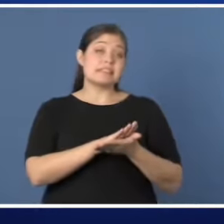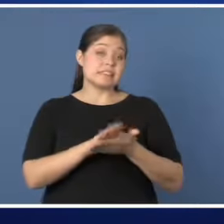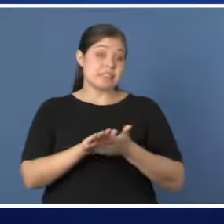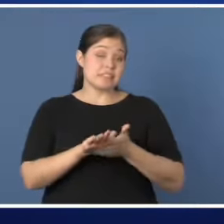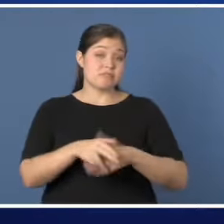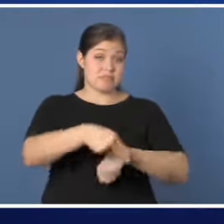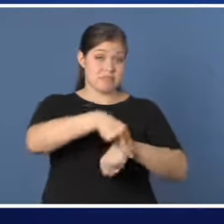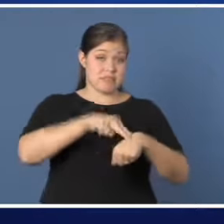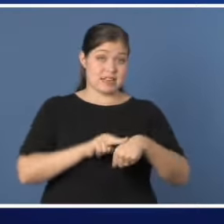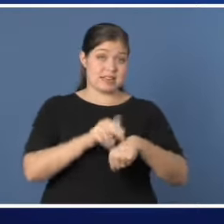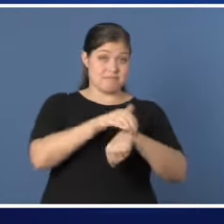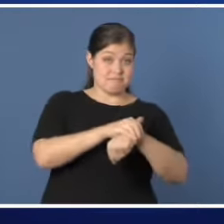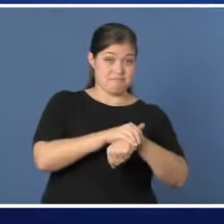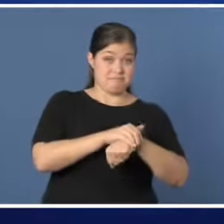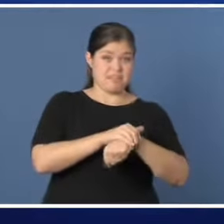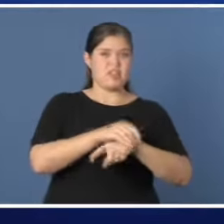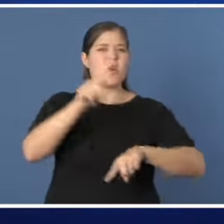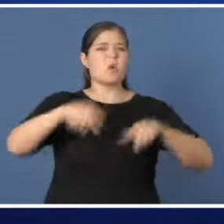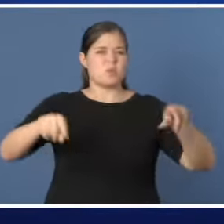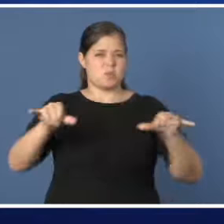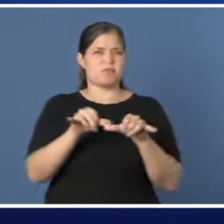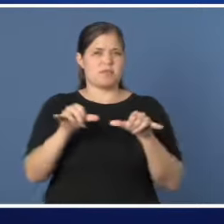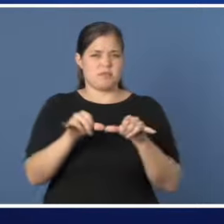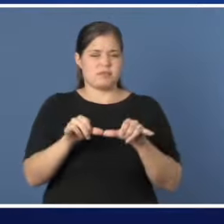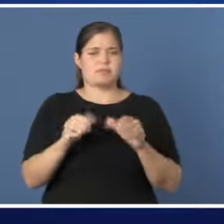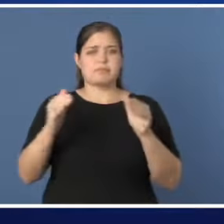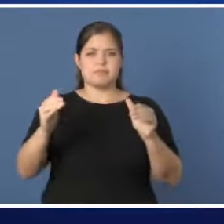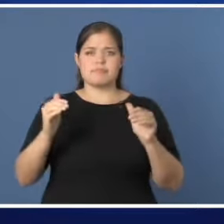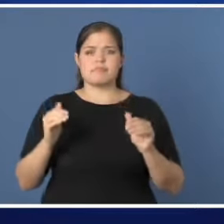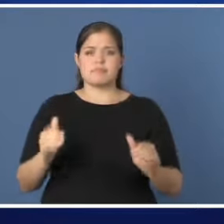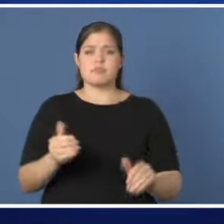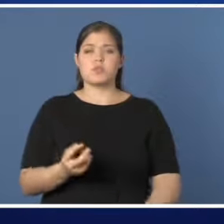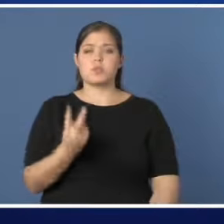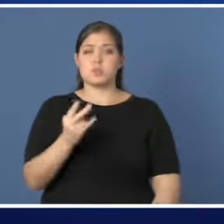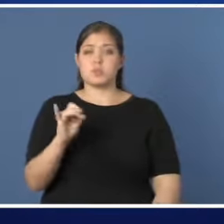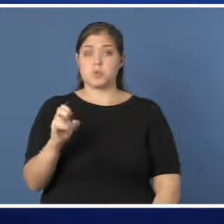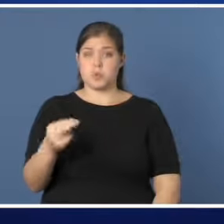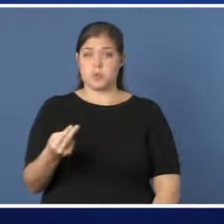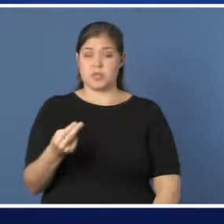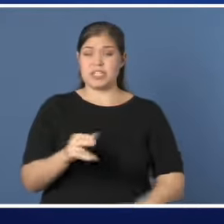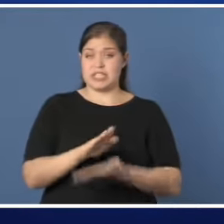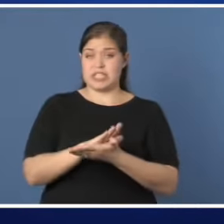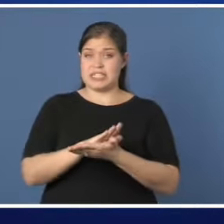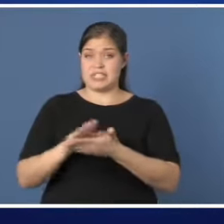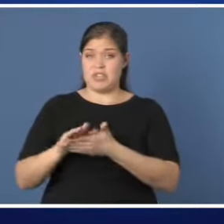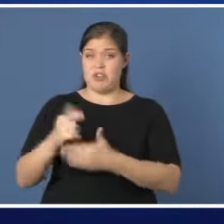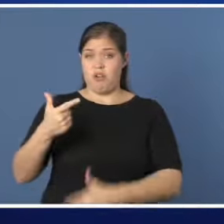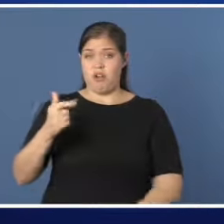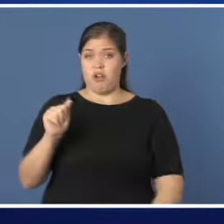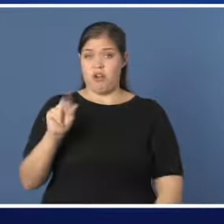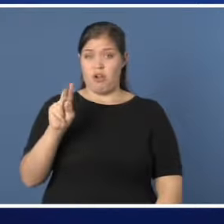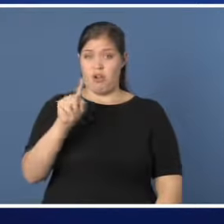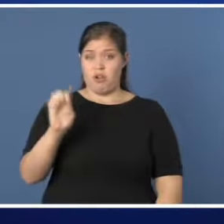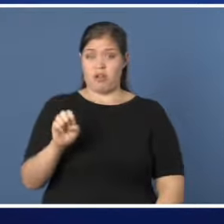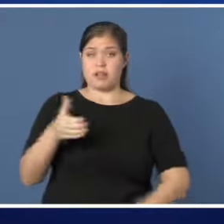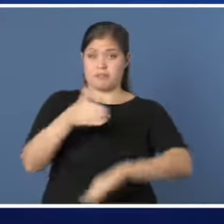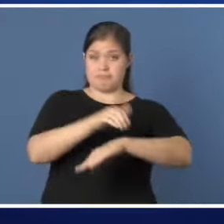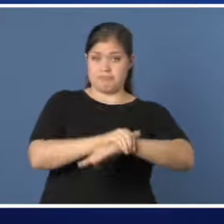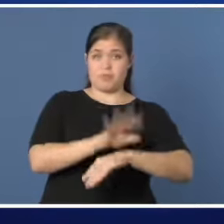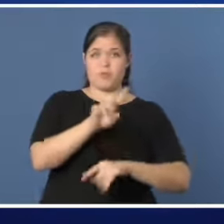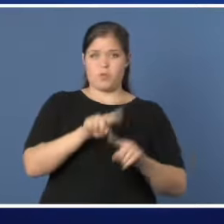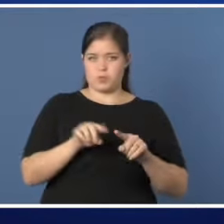sterile adhesive bandages in assorted sizes, 2-inch sterile gauze pads,